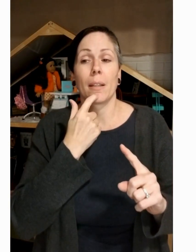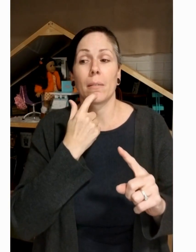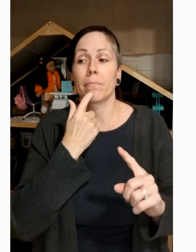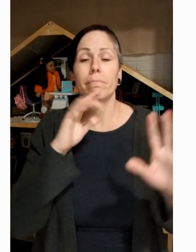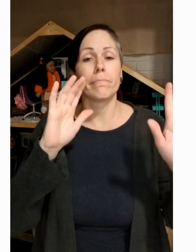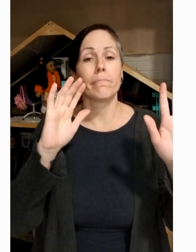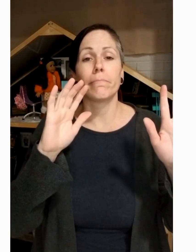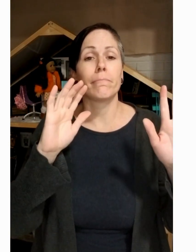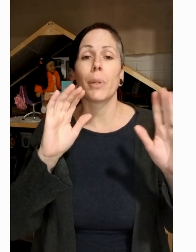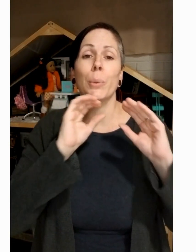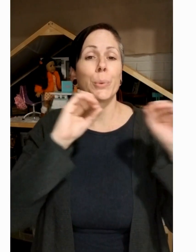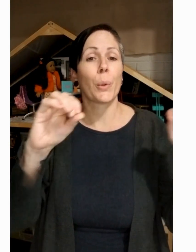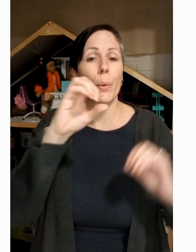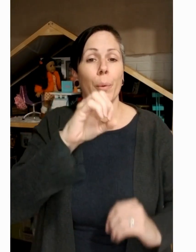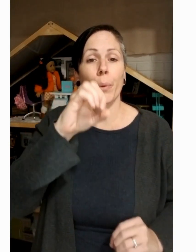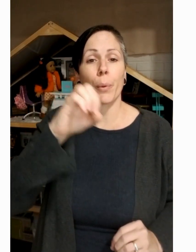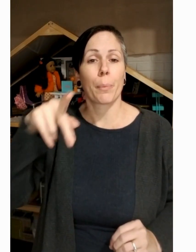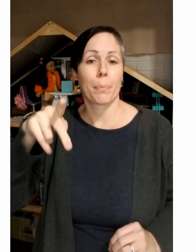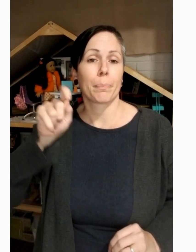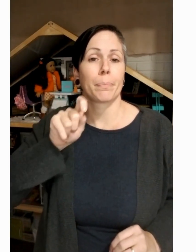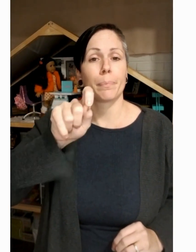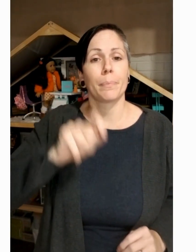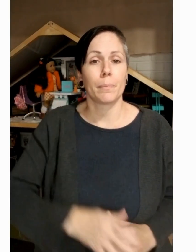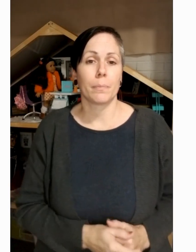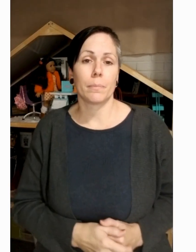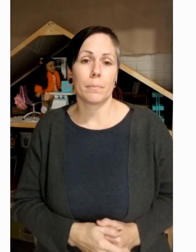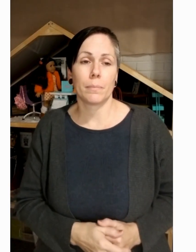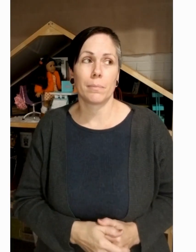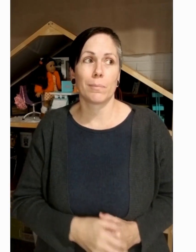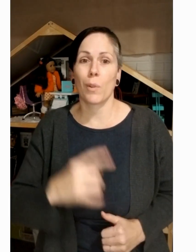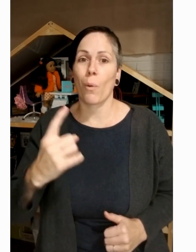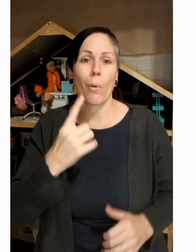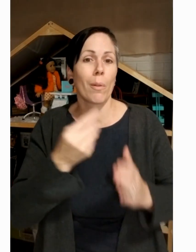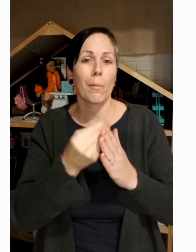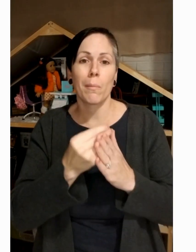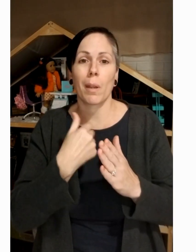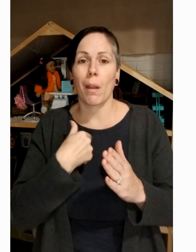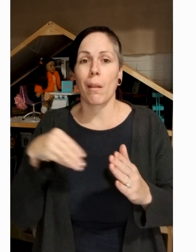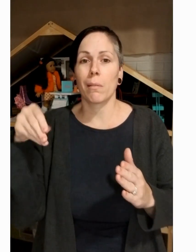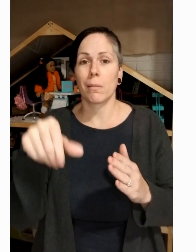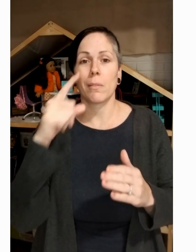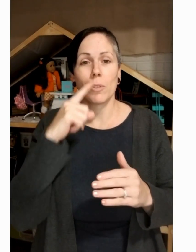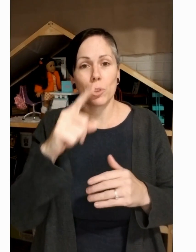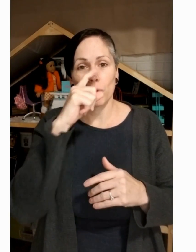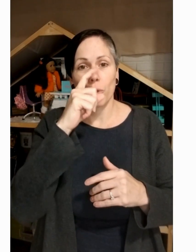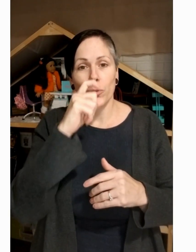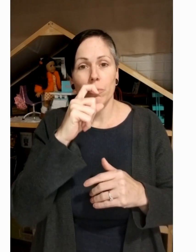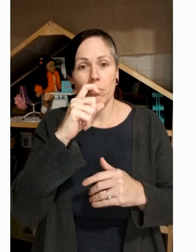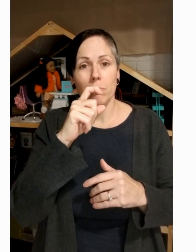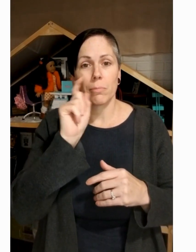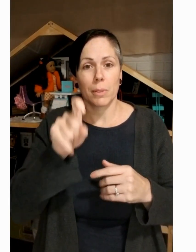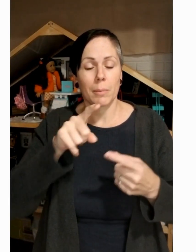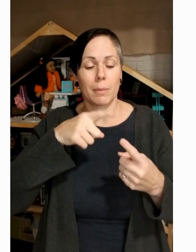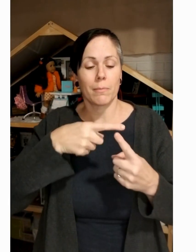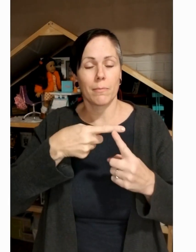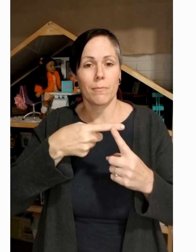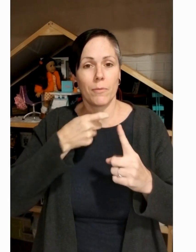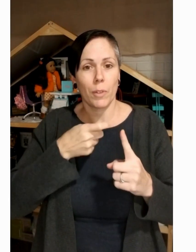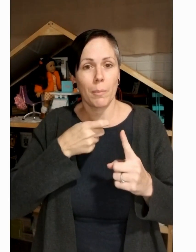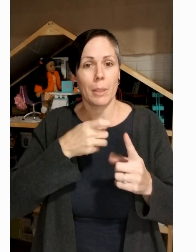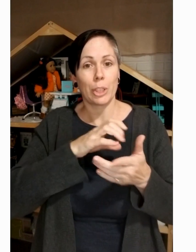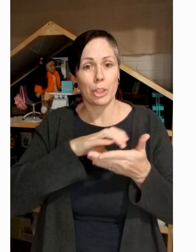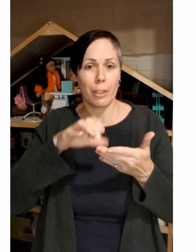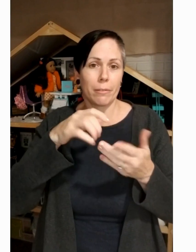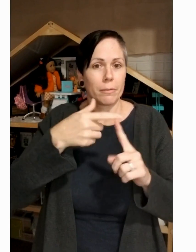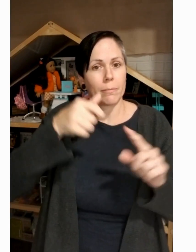I want to not spend out of pocket. Like, I want the only money that I spend on dolls to have come from the